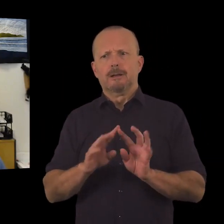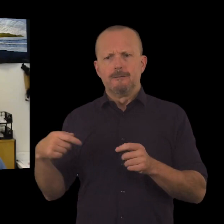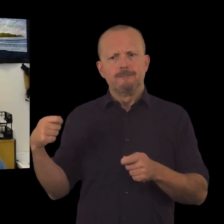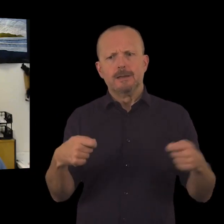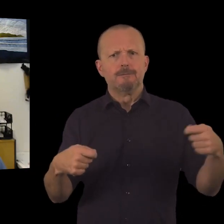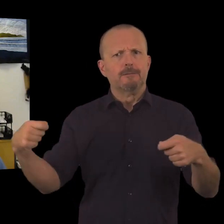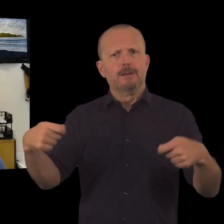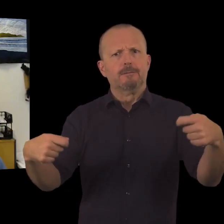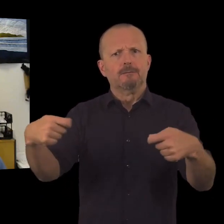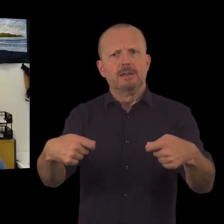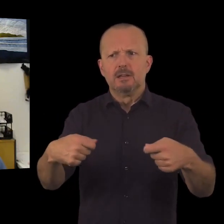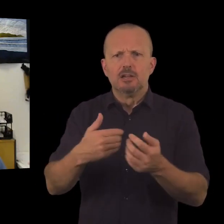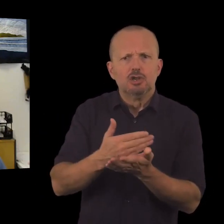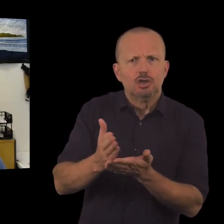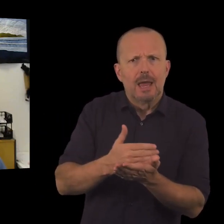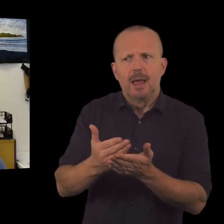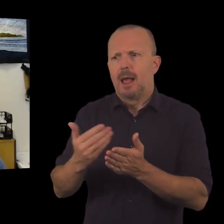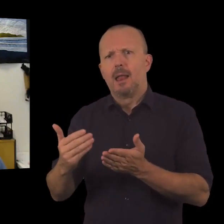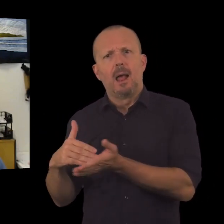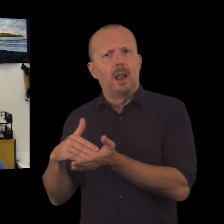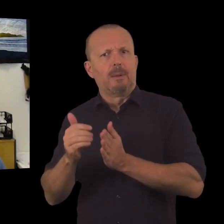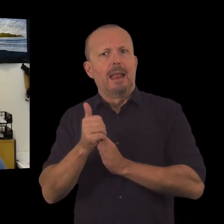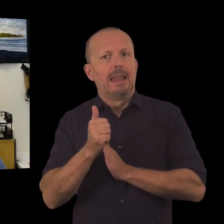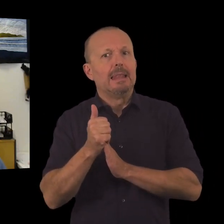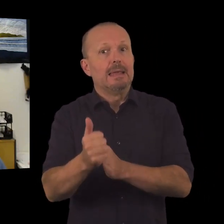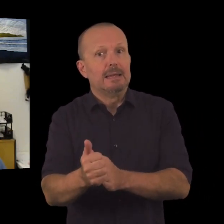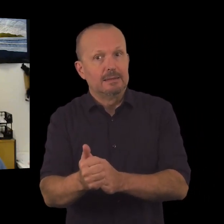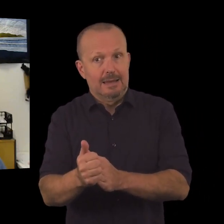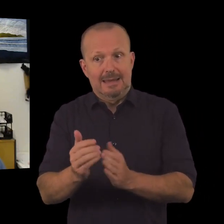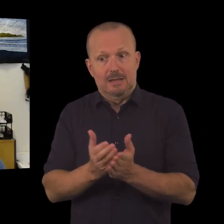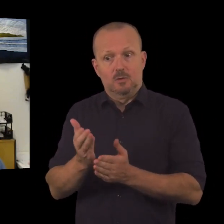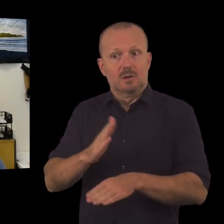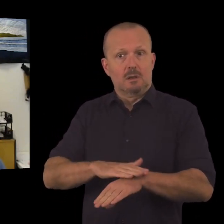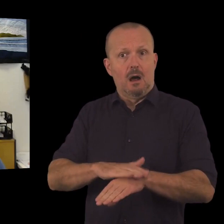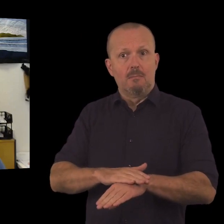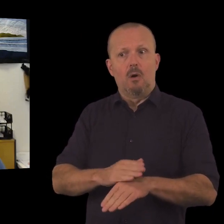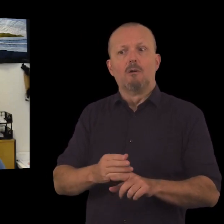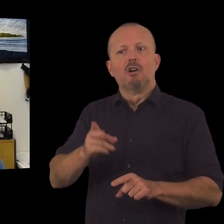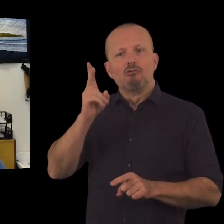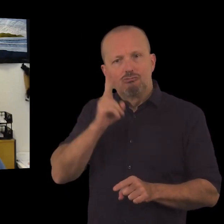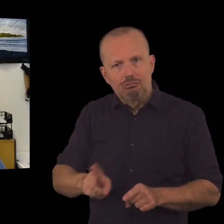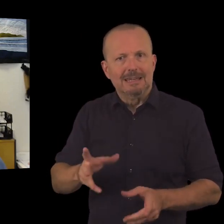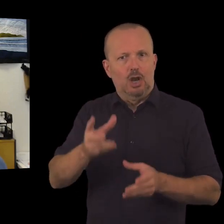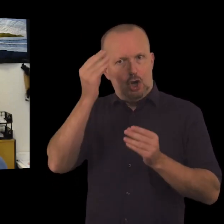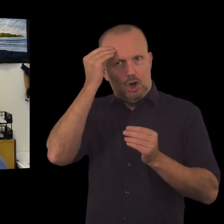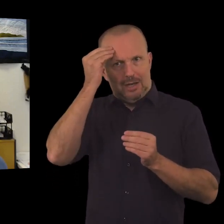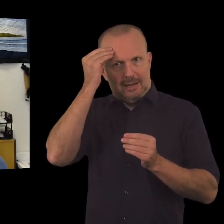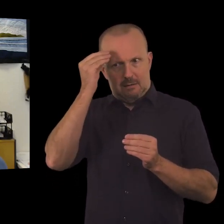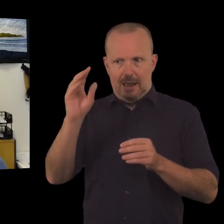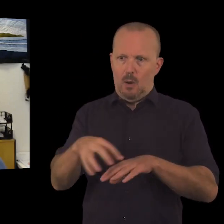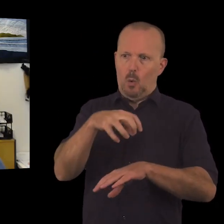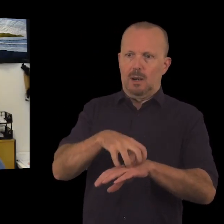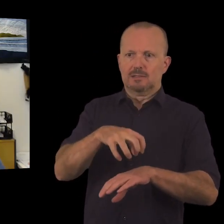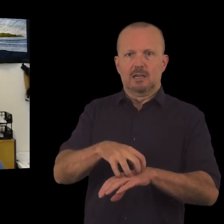can share with us and lead us into the relearning environment of what our